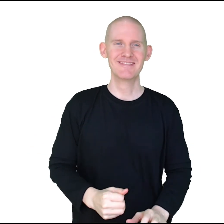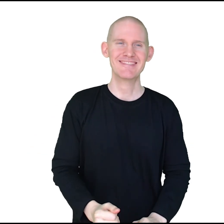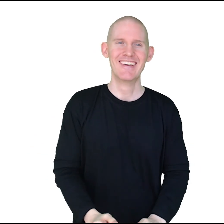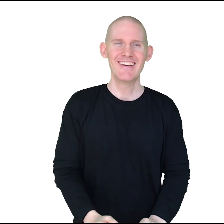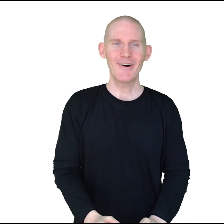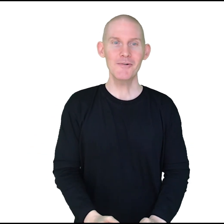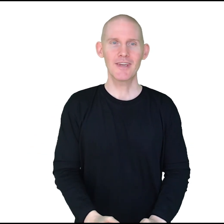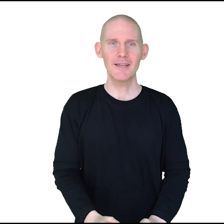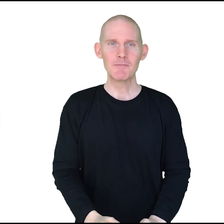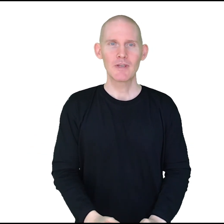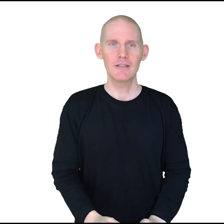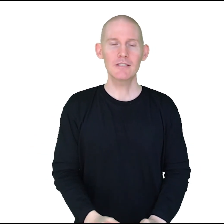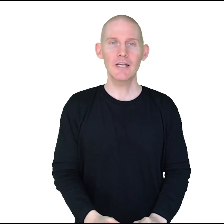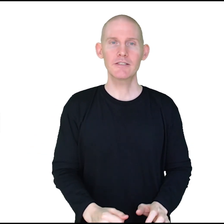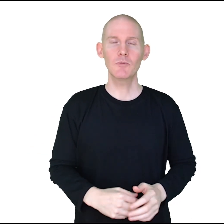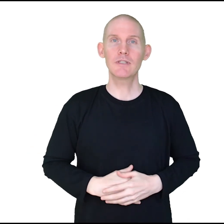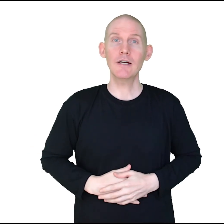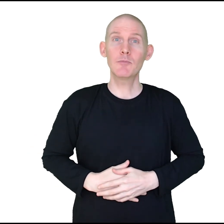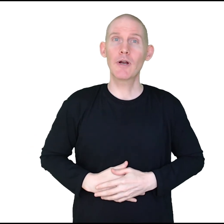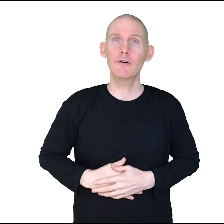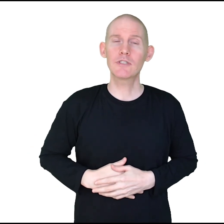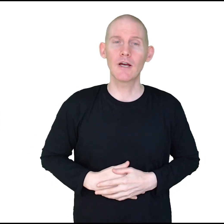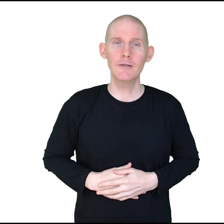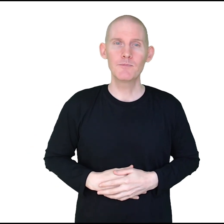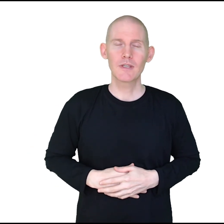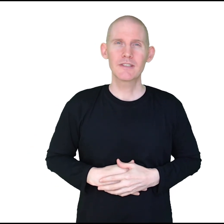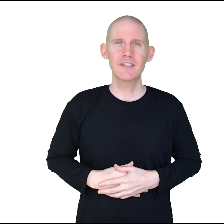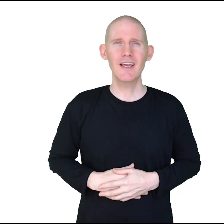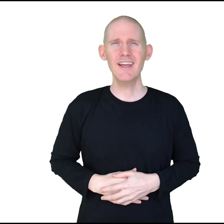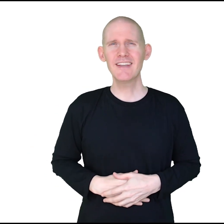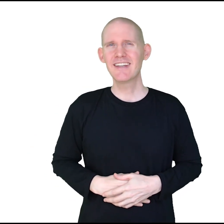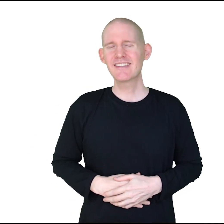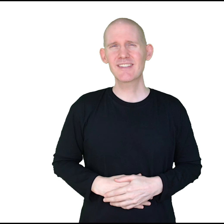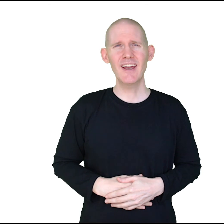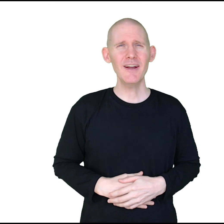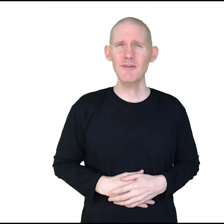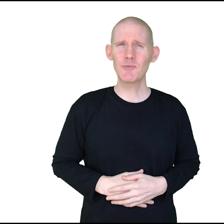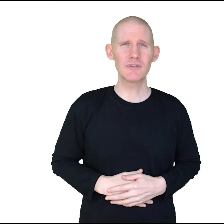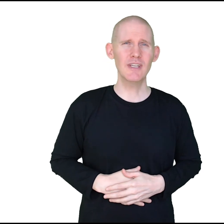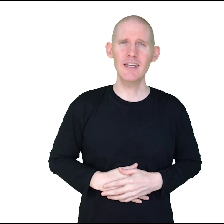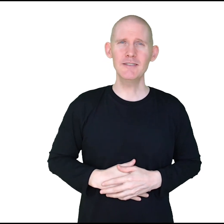Okay, in this lesson we talked about how to sign today, terrible day.